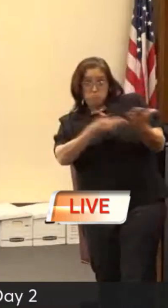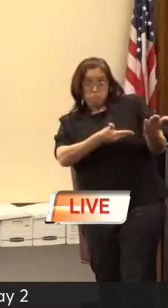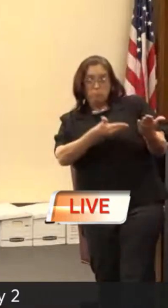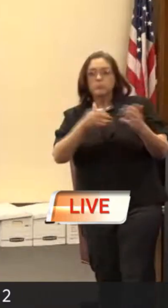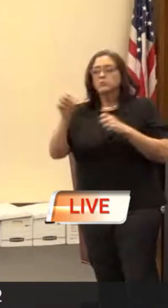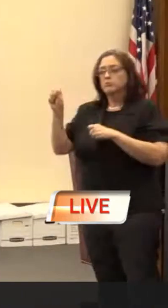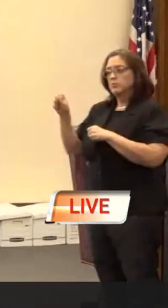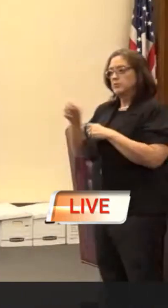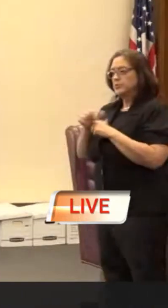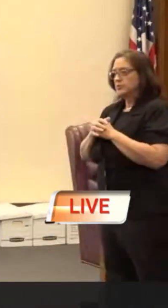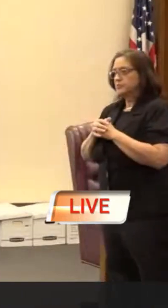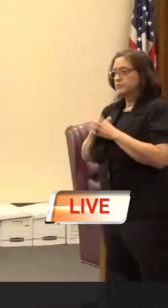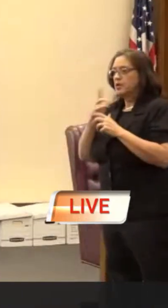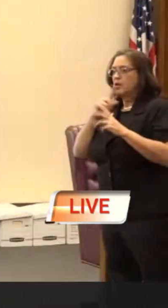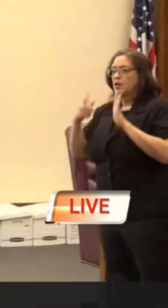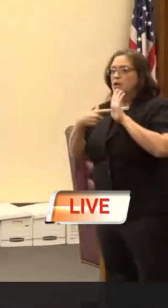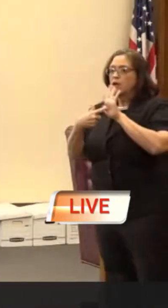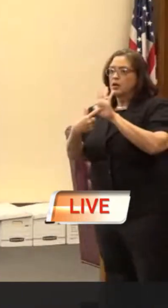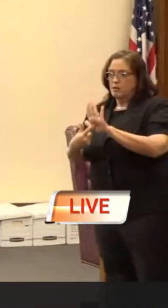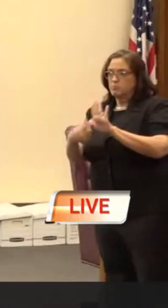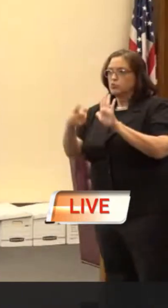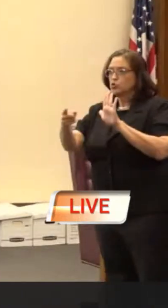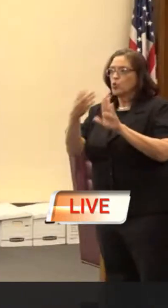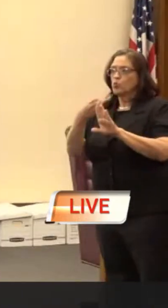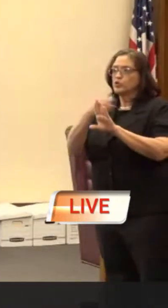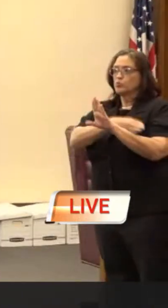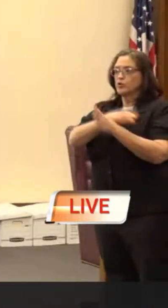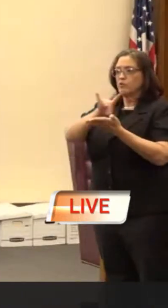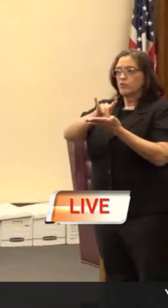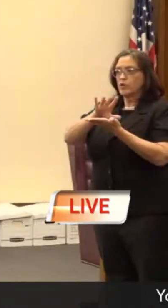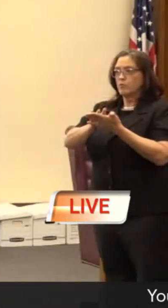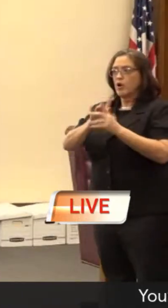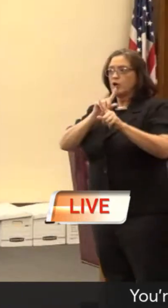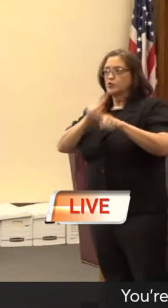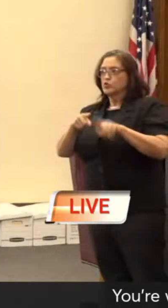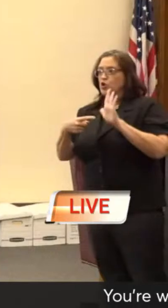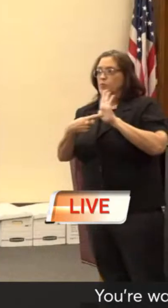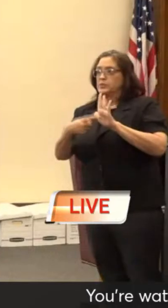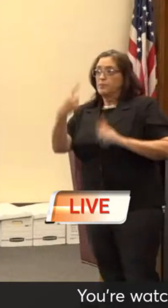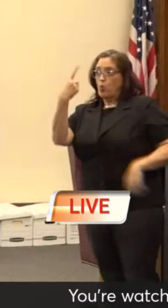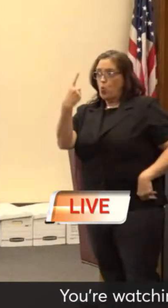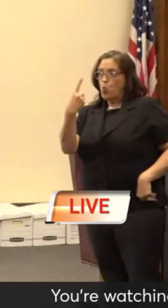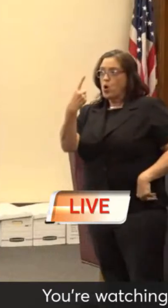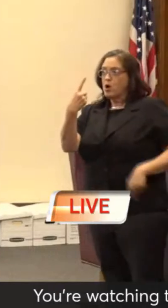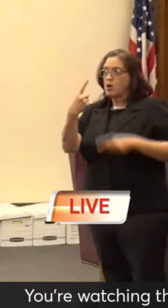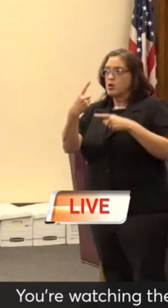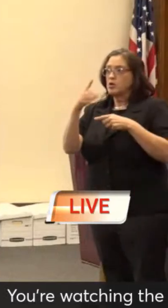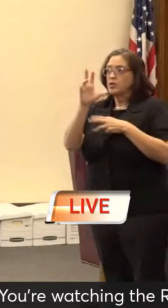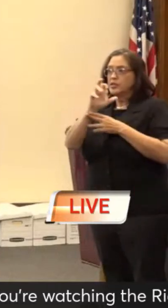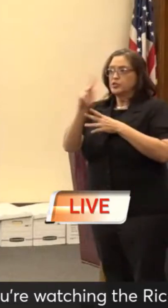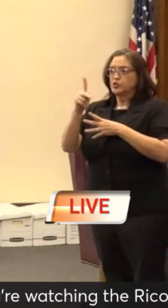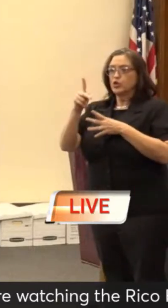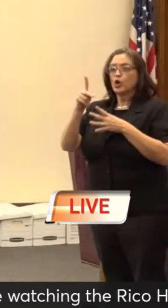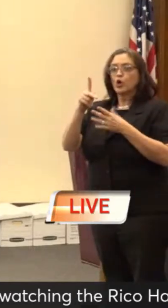you, Your Honor. Showing counsel what's been previously marked as respondents exhibit 1 is the clerk's record and petitioner's direct appeal.